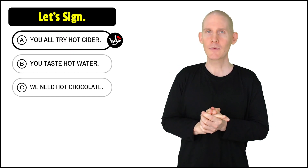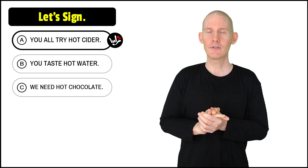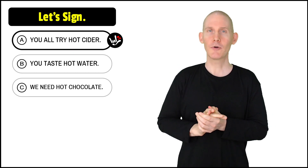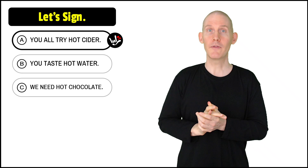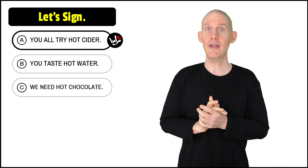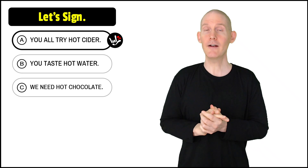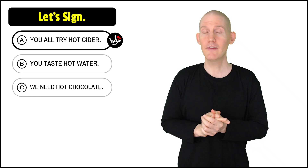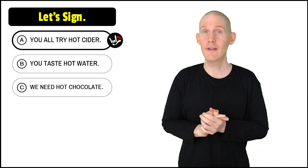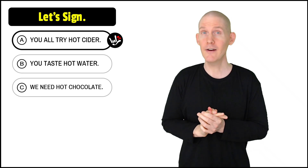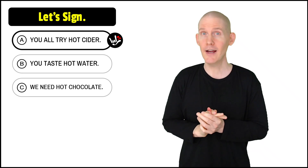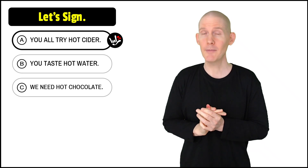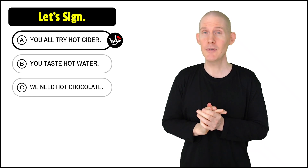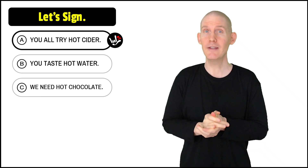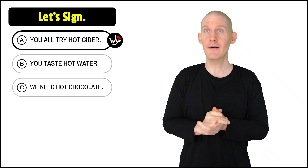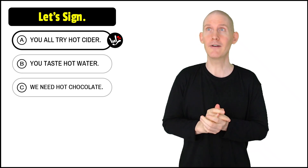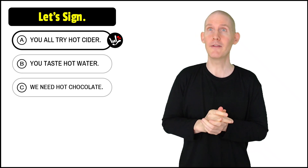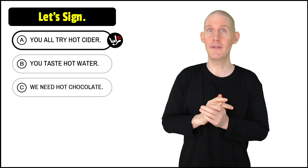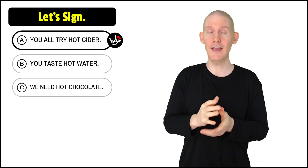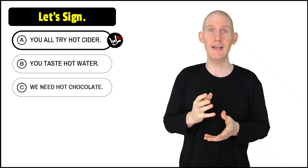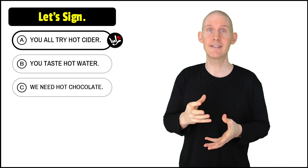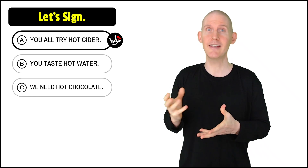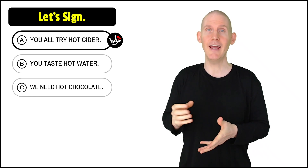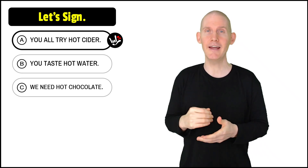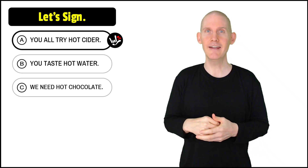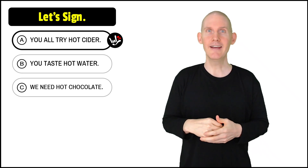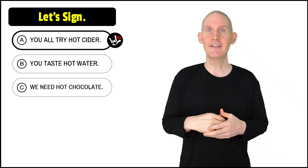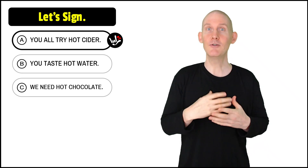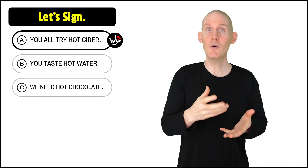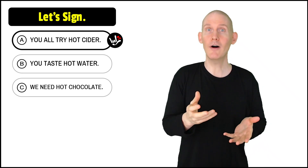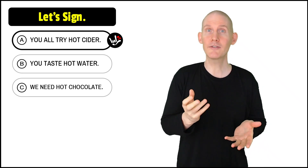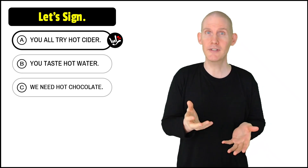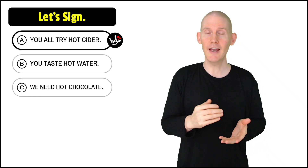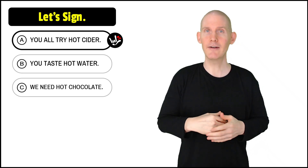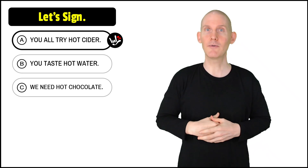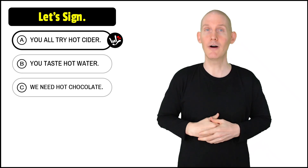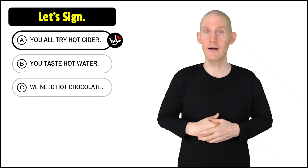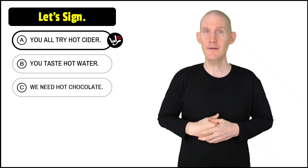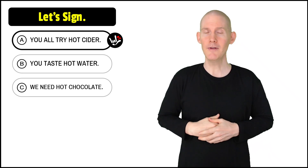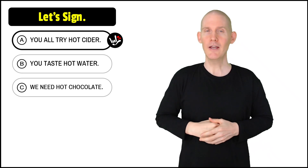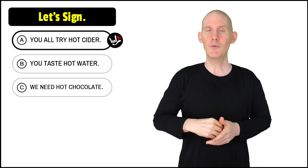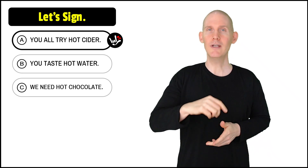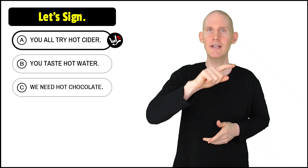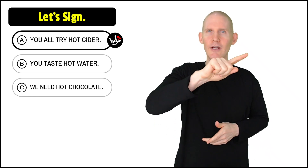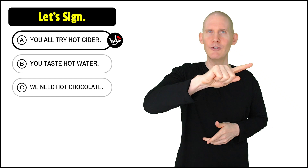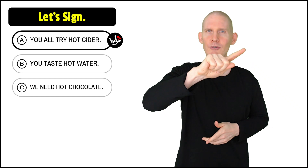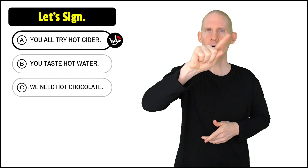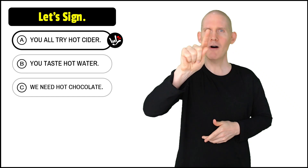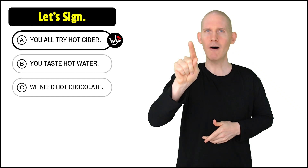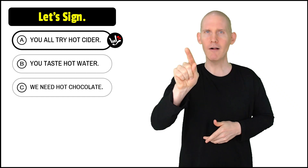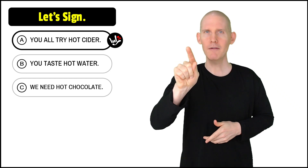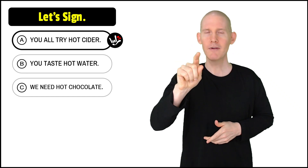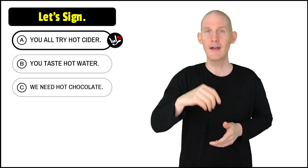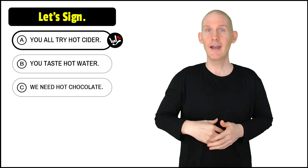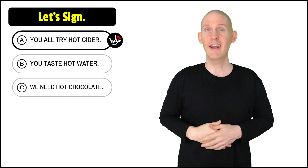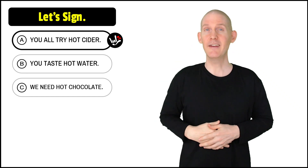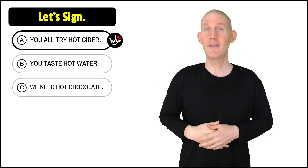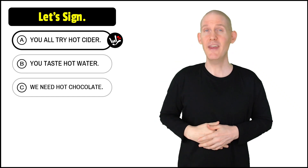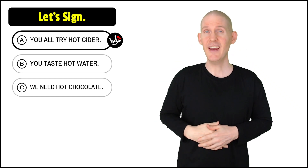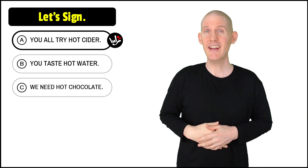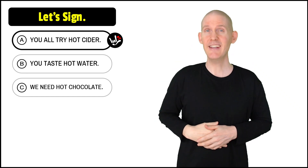So they're happy, or they sad, you all sad. We need you all, and they is